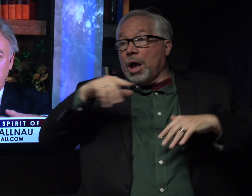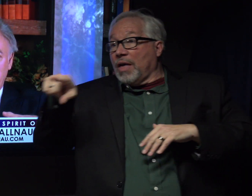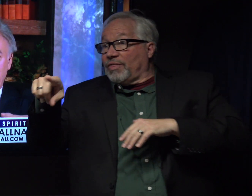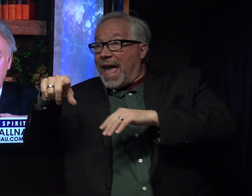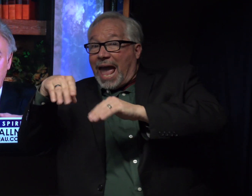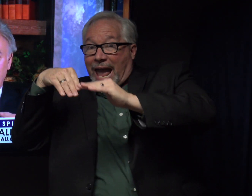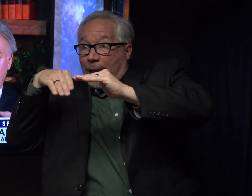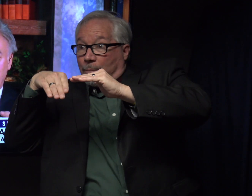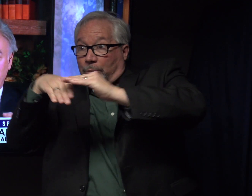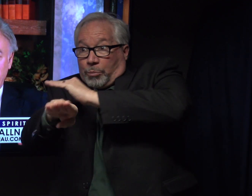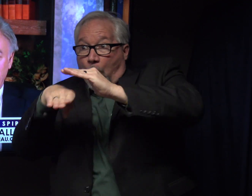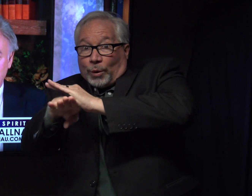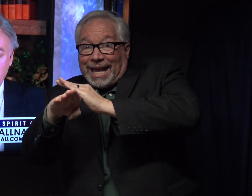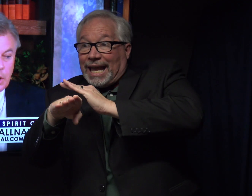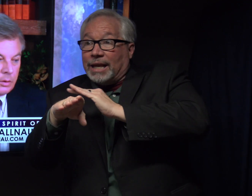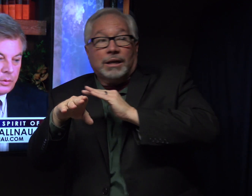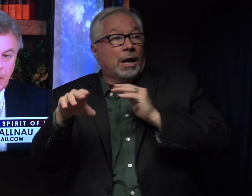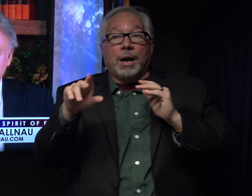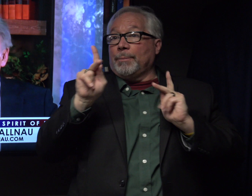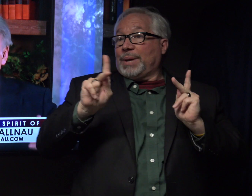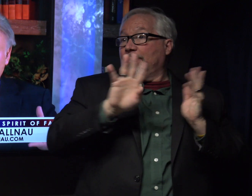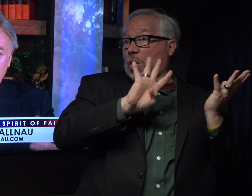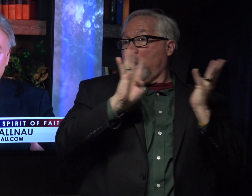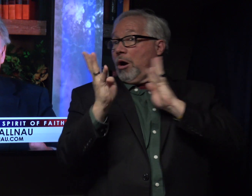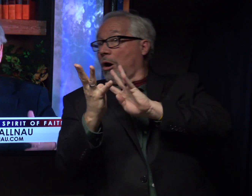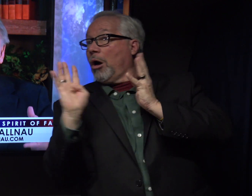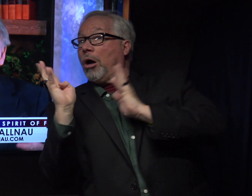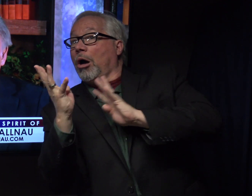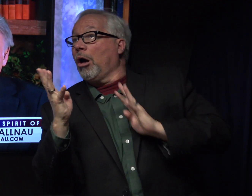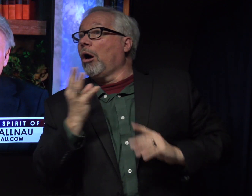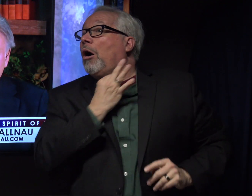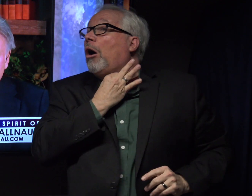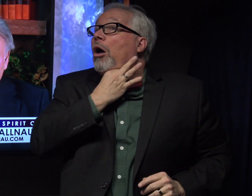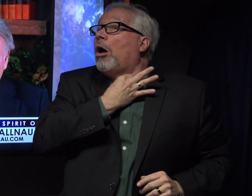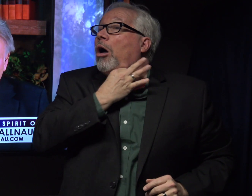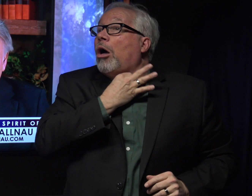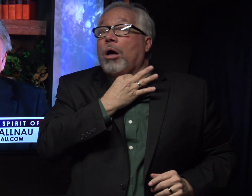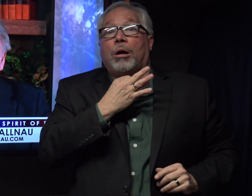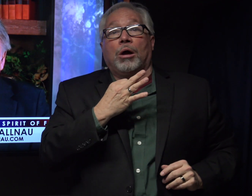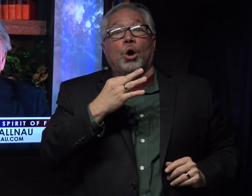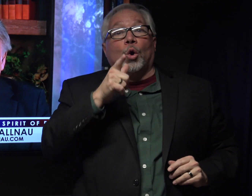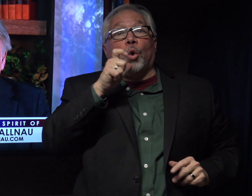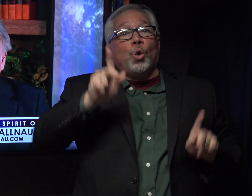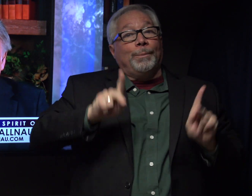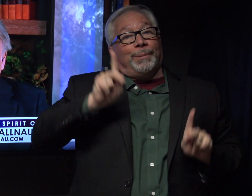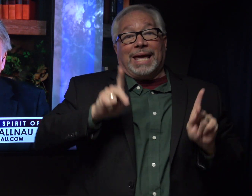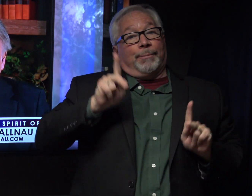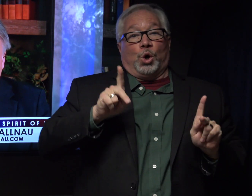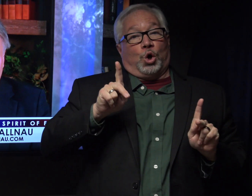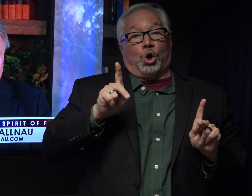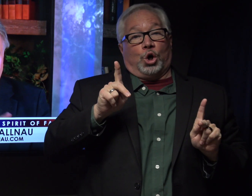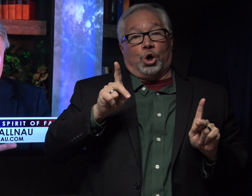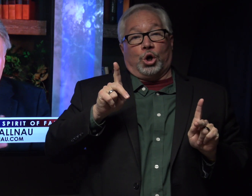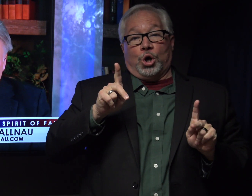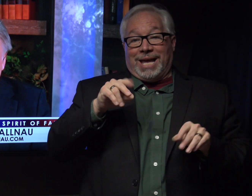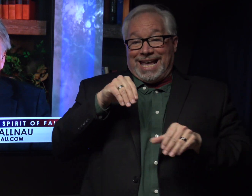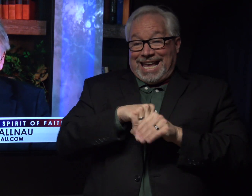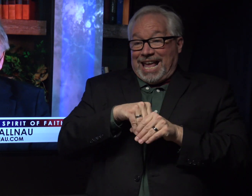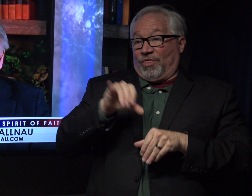streaming in and there's no resistance, you see other people kind of like walking in. The people that are posing in these seats are clearly